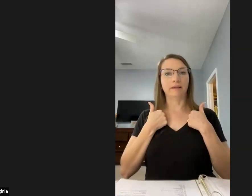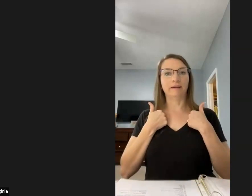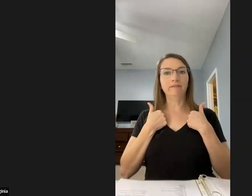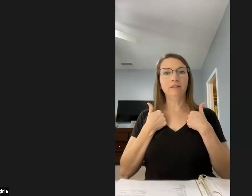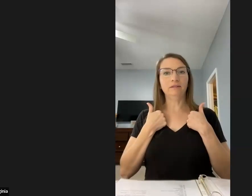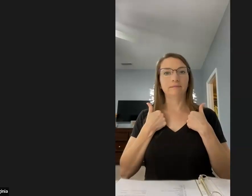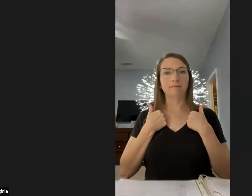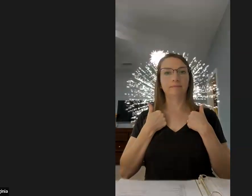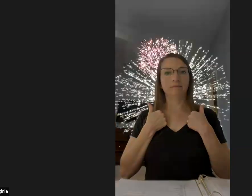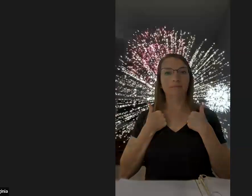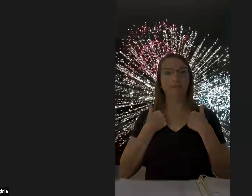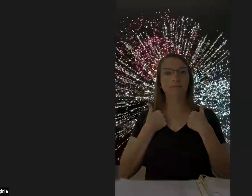Live